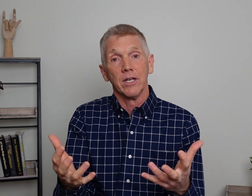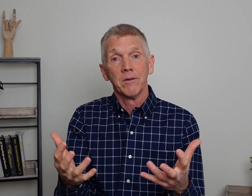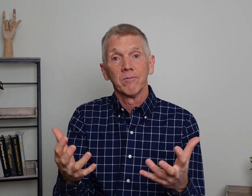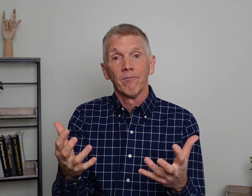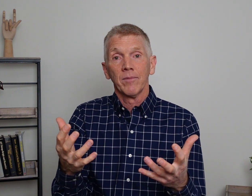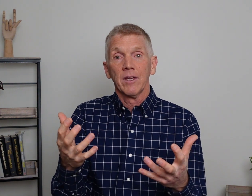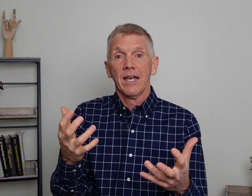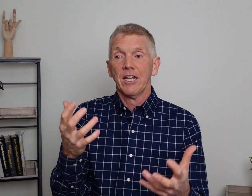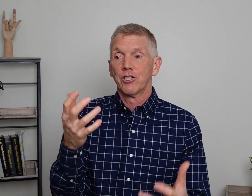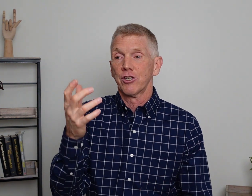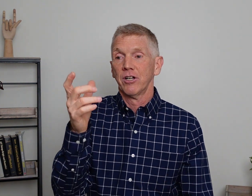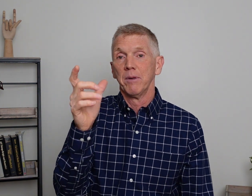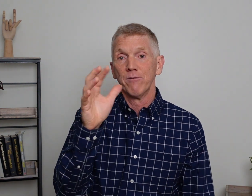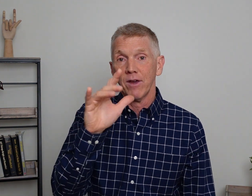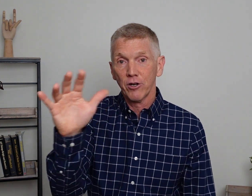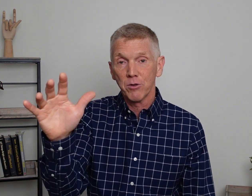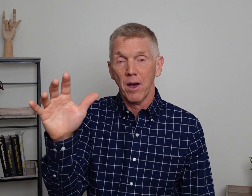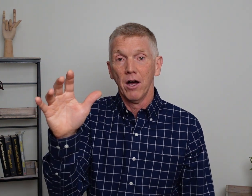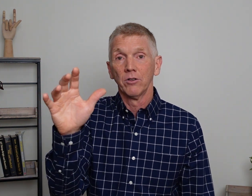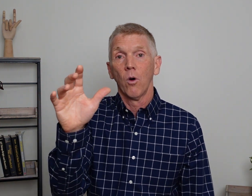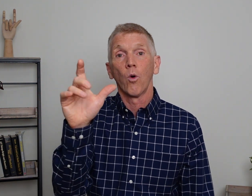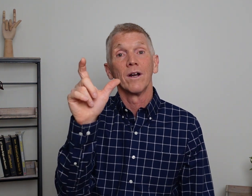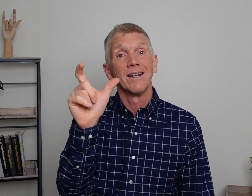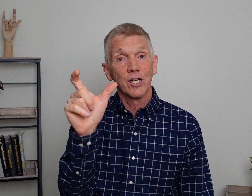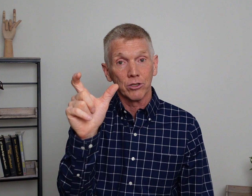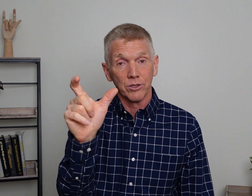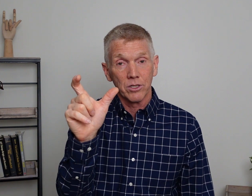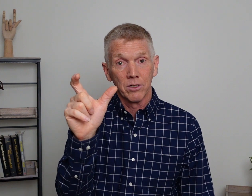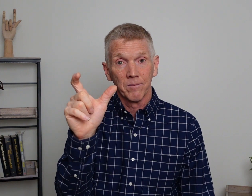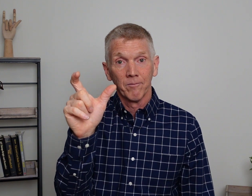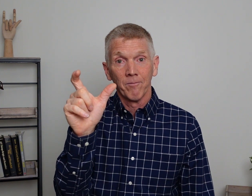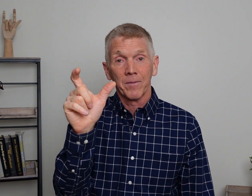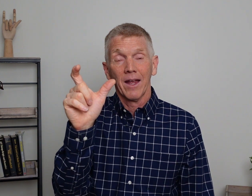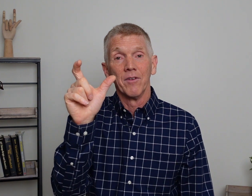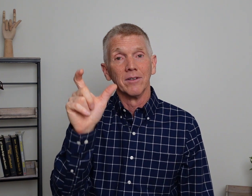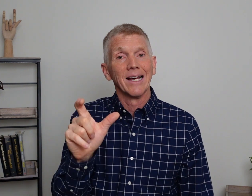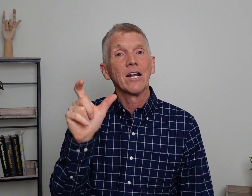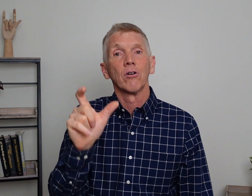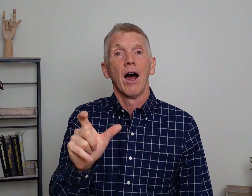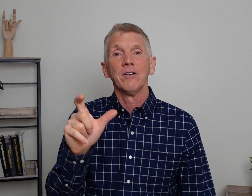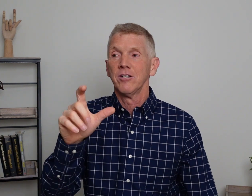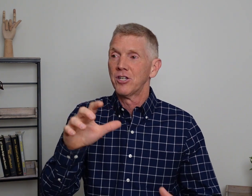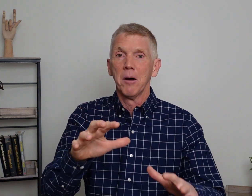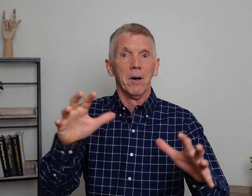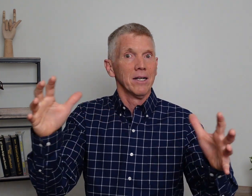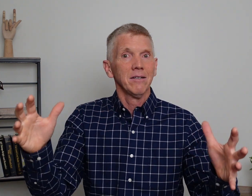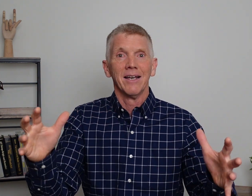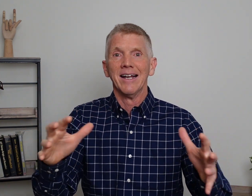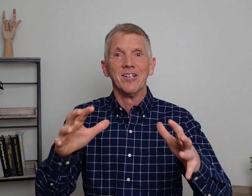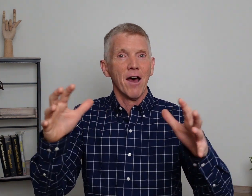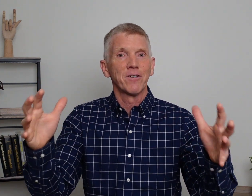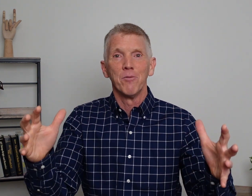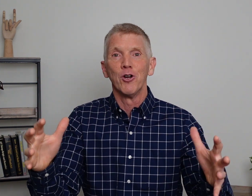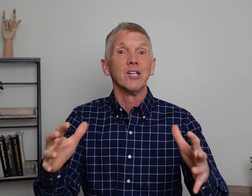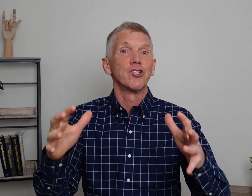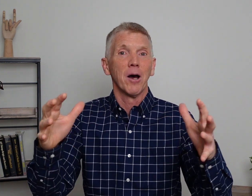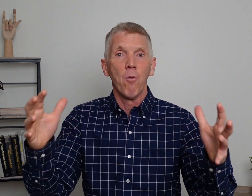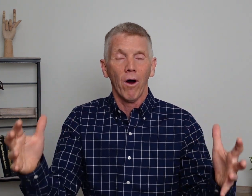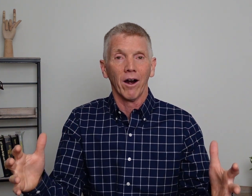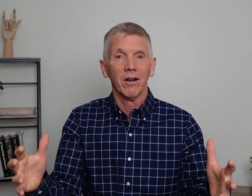often it's just going to be finger-spelled or initials. And then later on, somebody in a deaf community somewhere